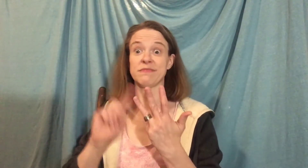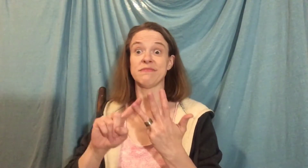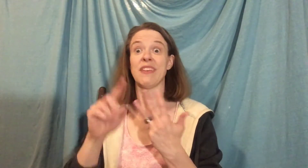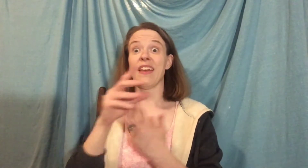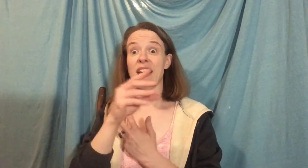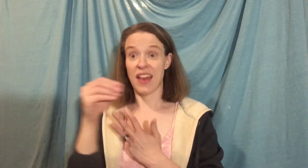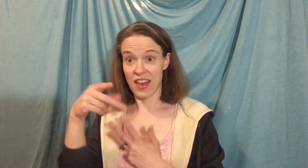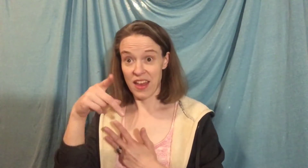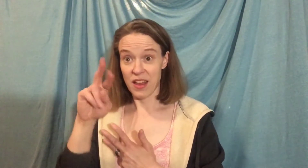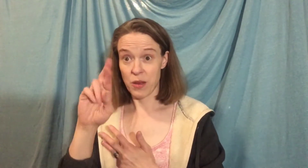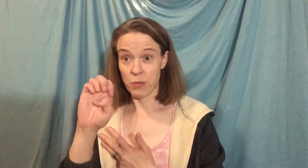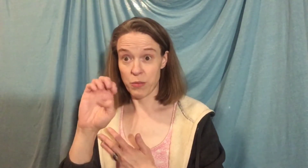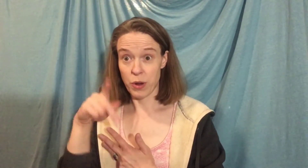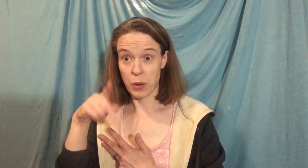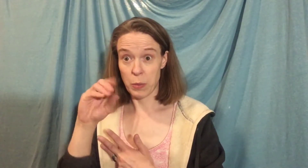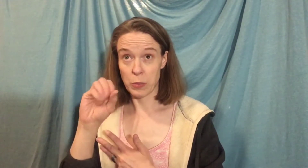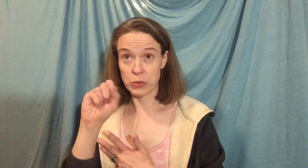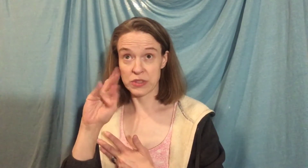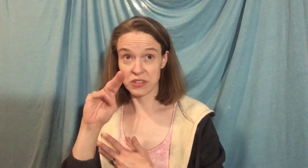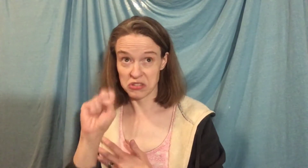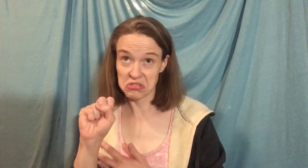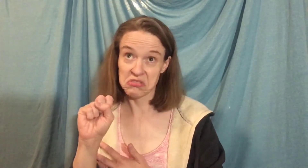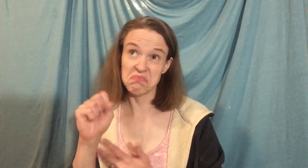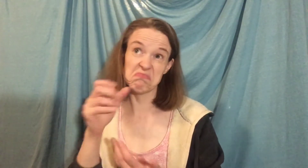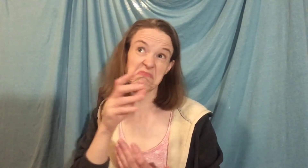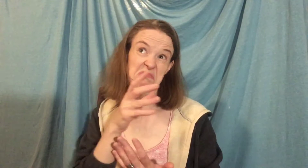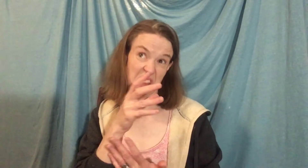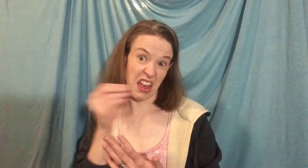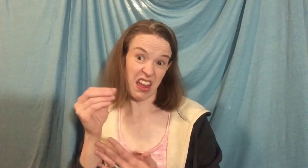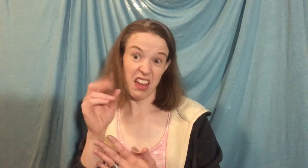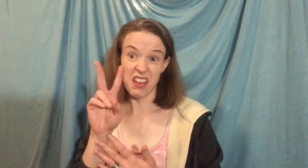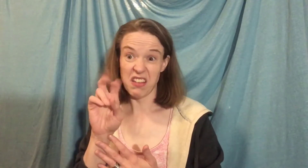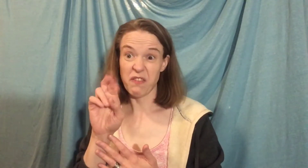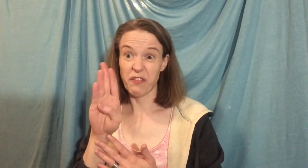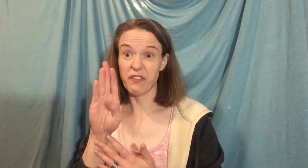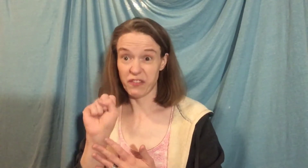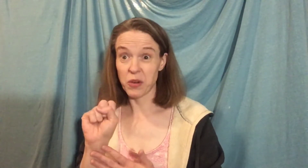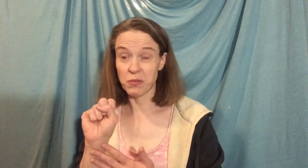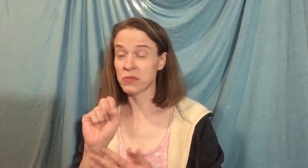adverbs, and prepositions, and verbs.